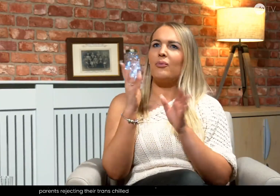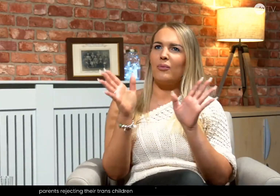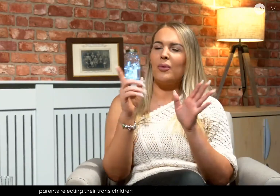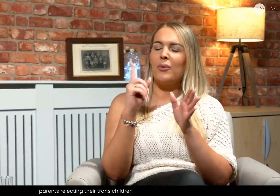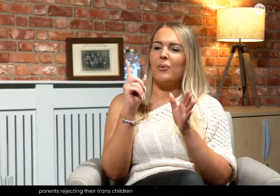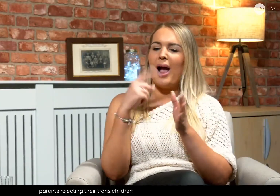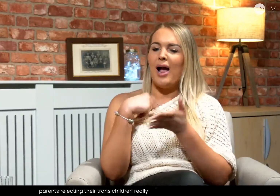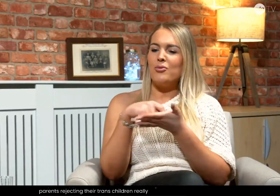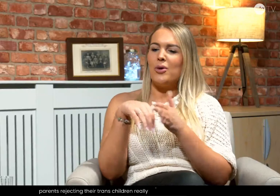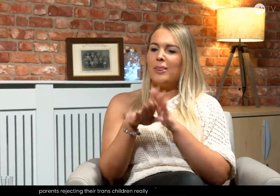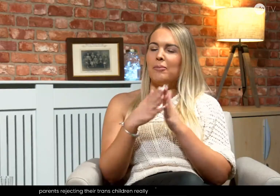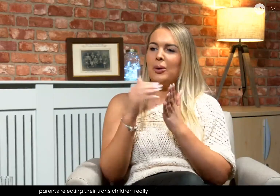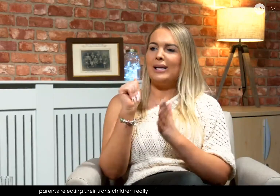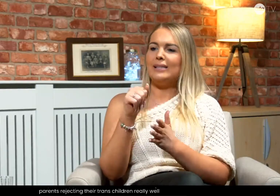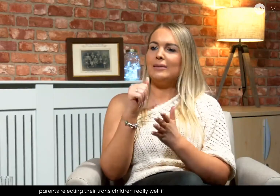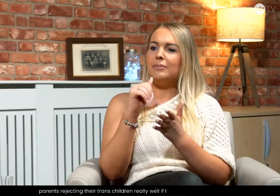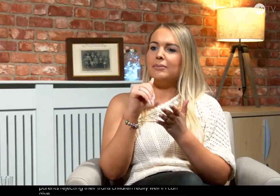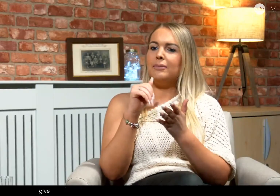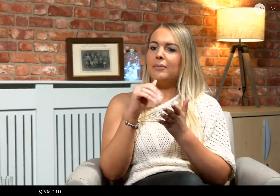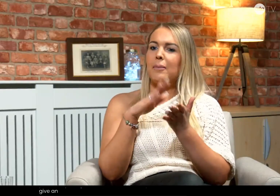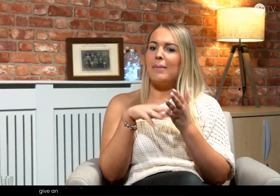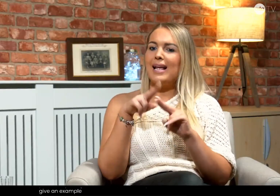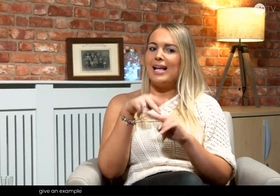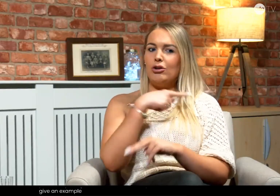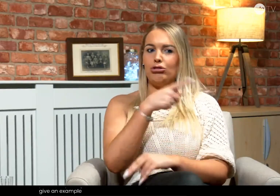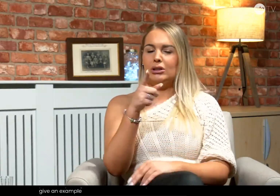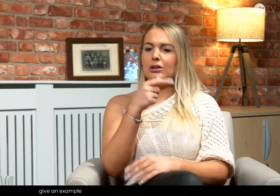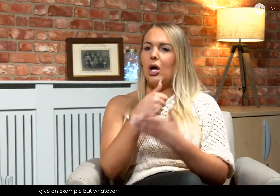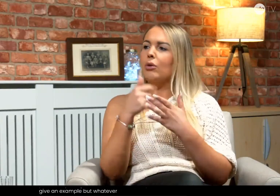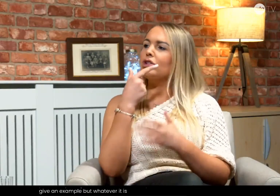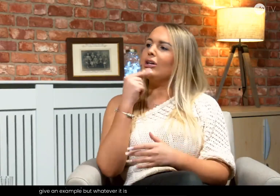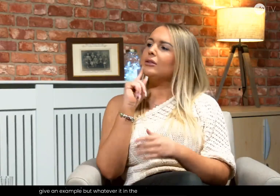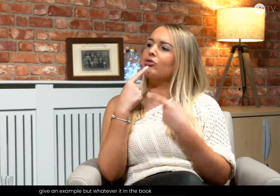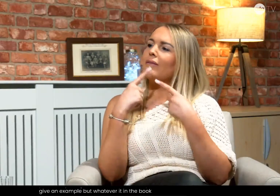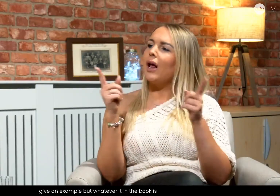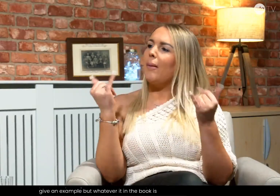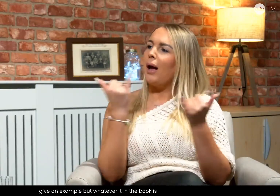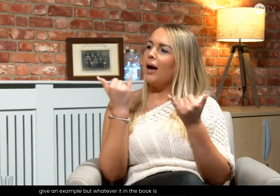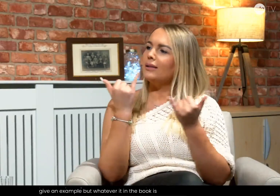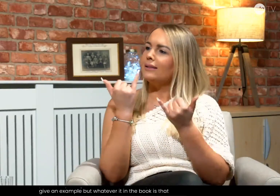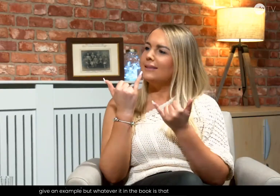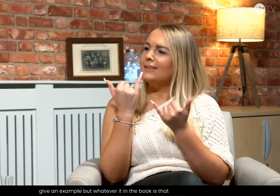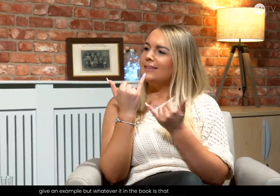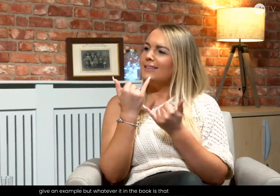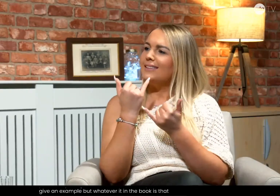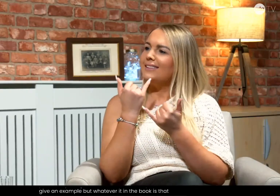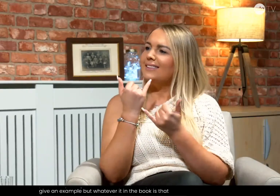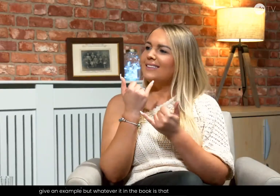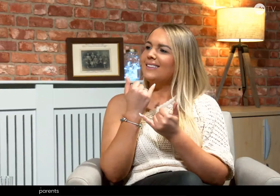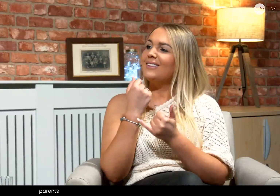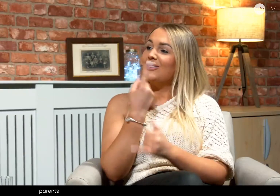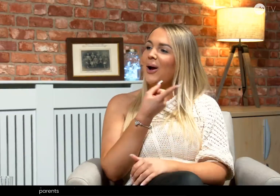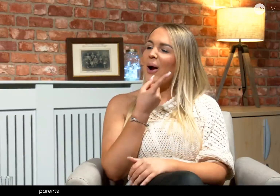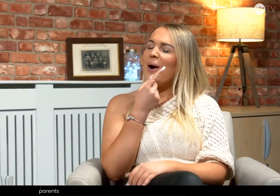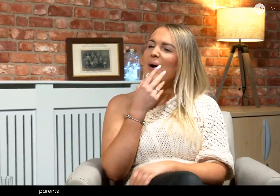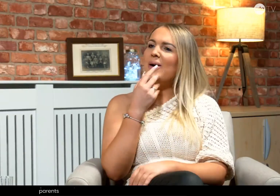if I can give an example, what I've written in the book is that parents, when they have a